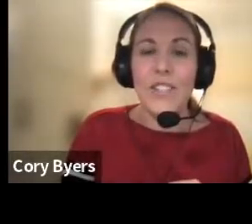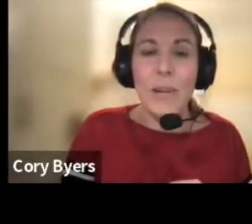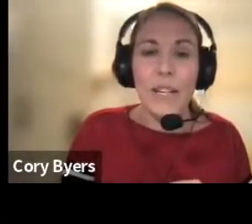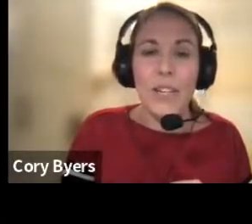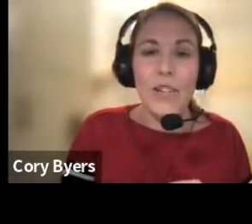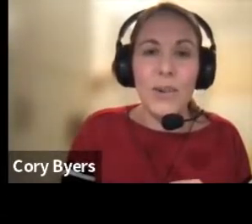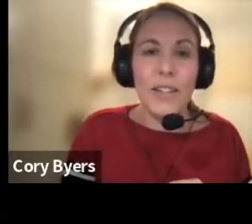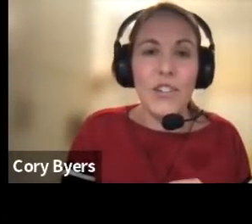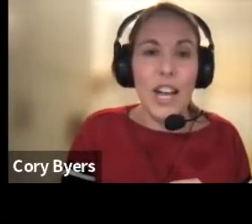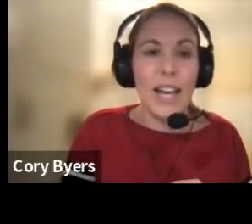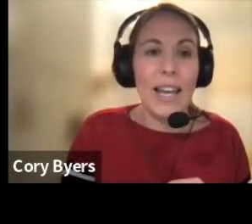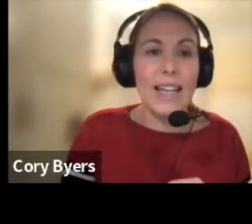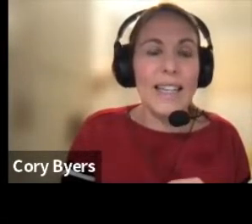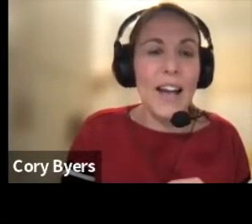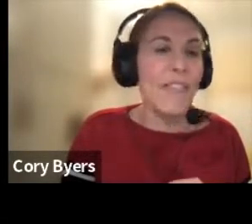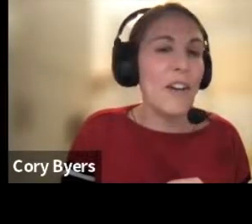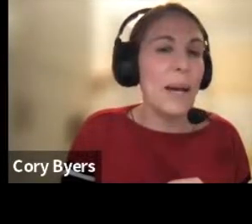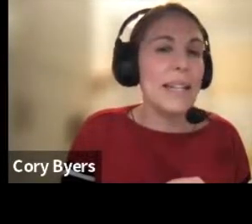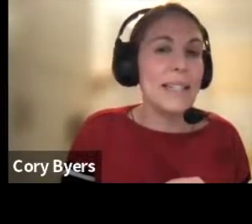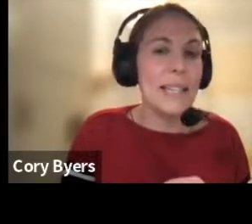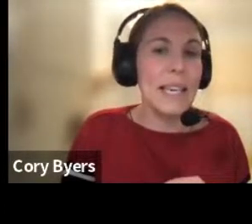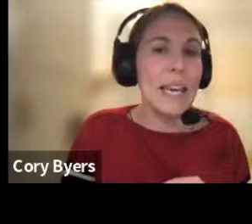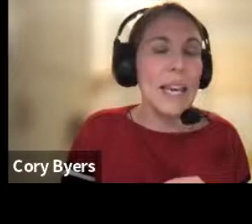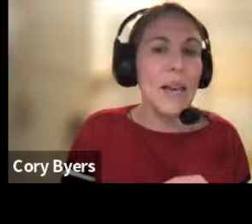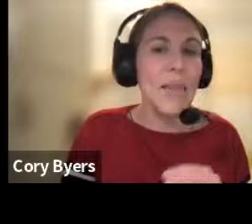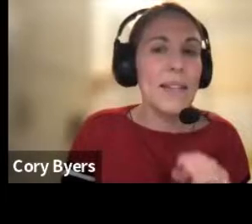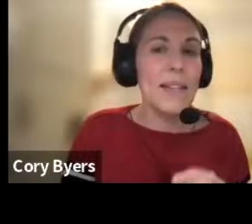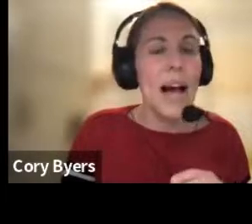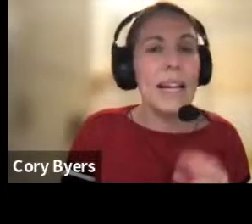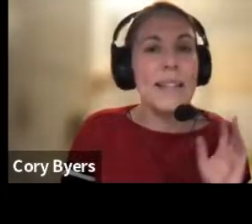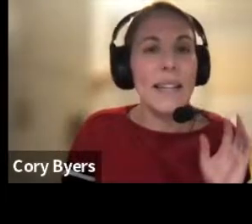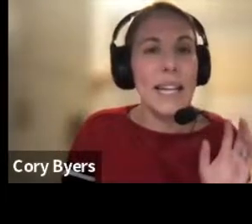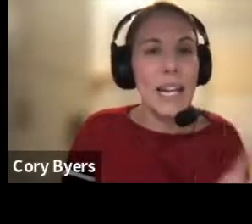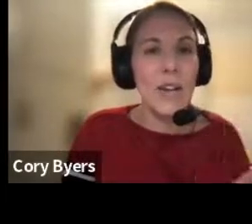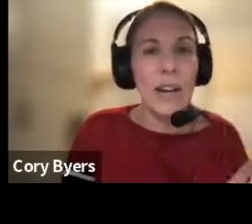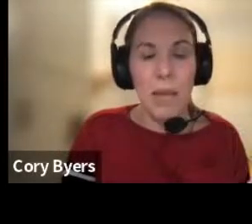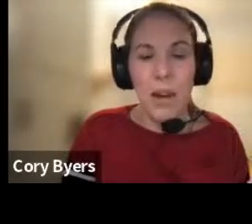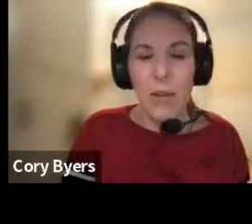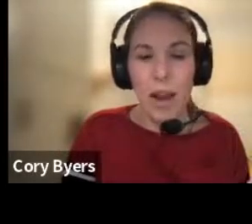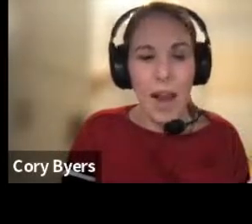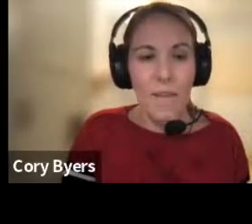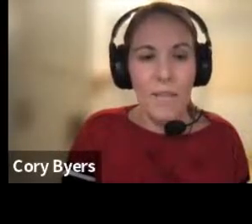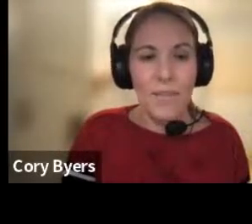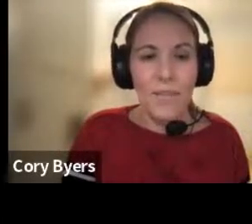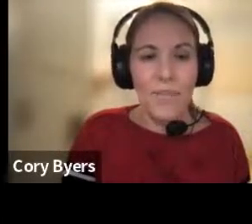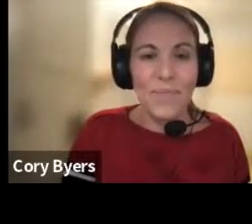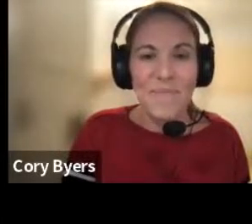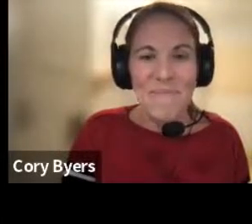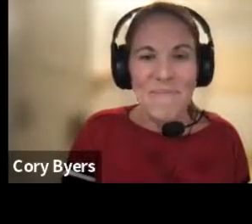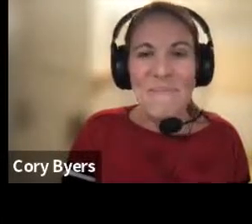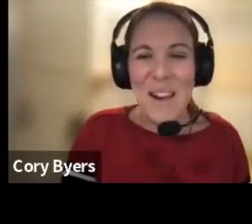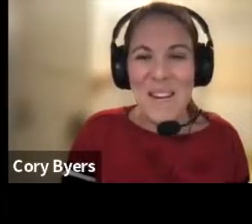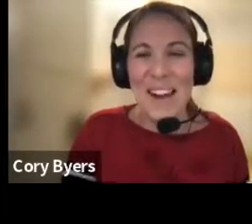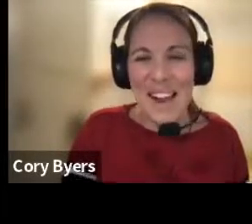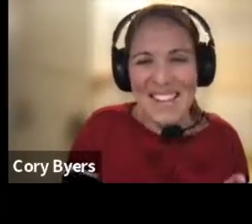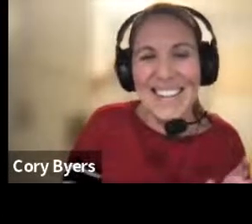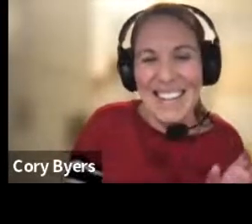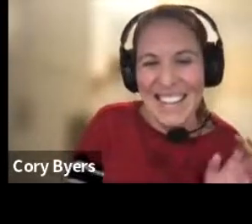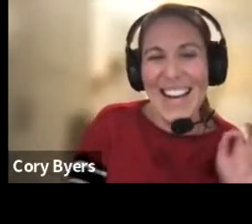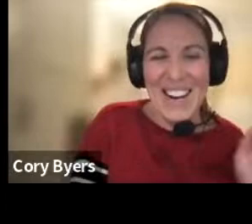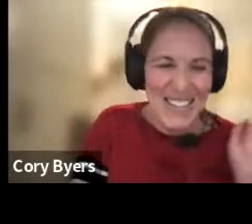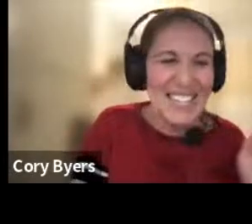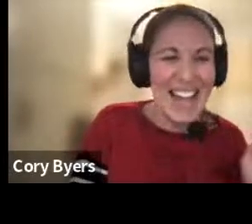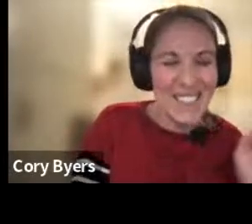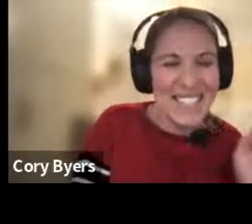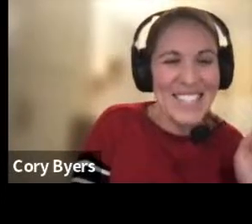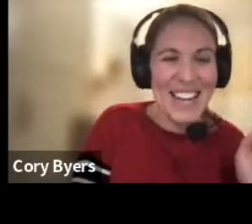I just wanted to do a little check-in. Is everybody seeing the slides and hearing me okay? Okay.